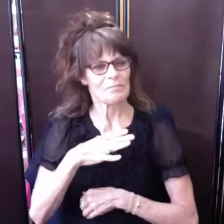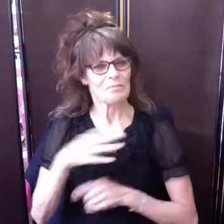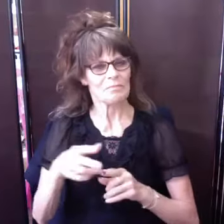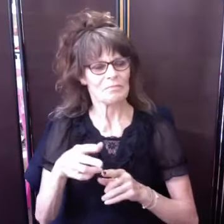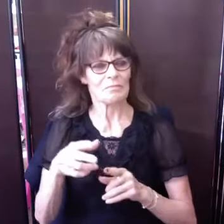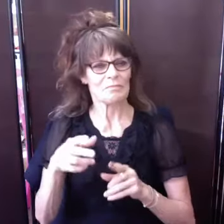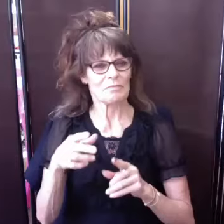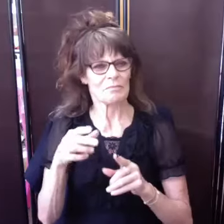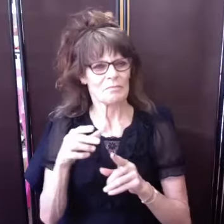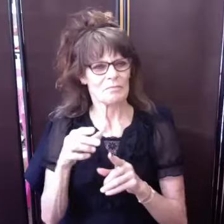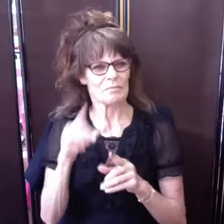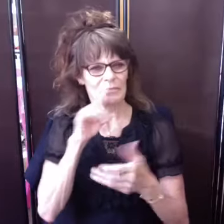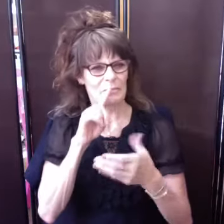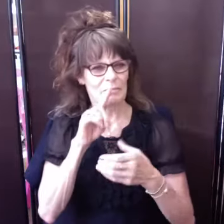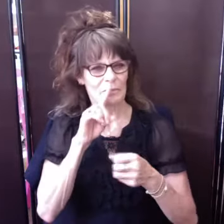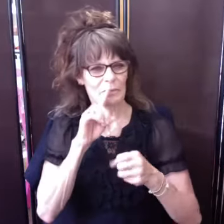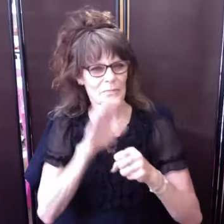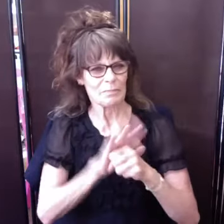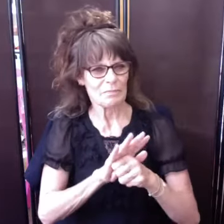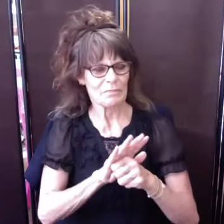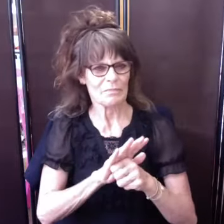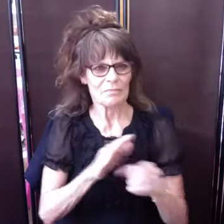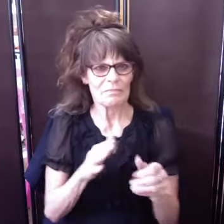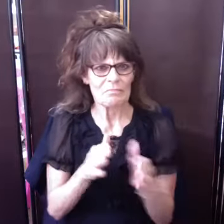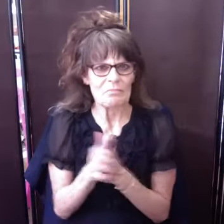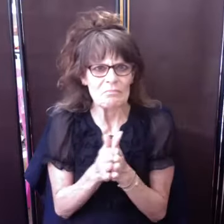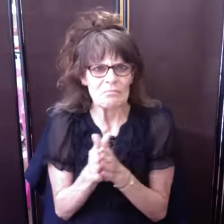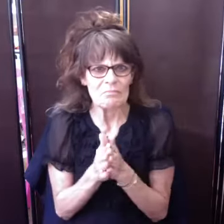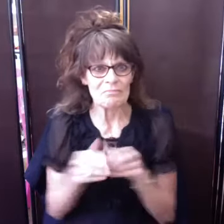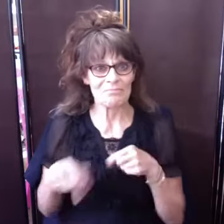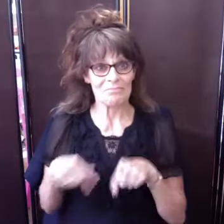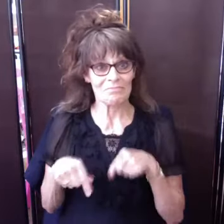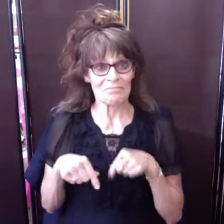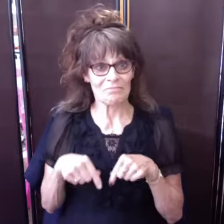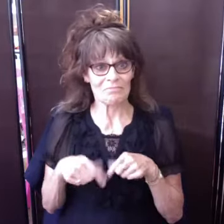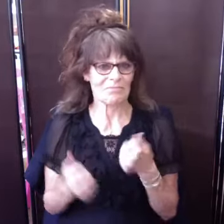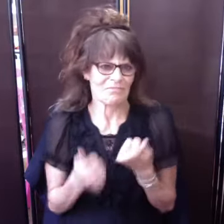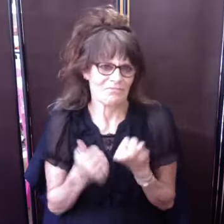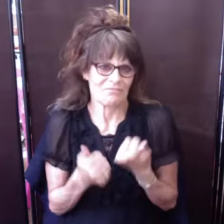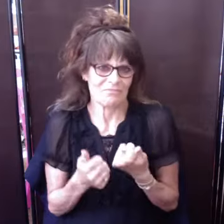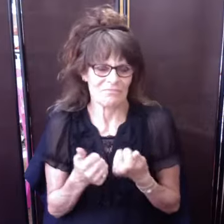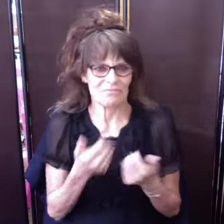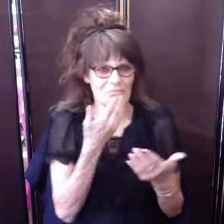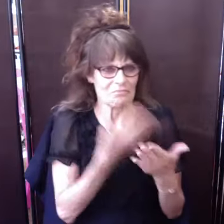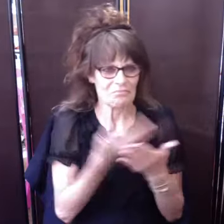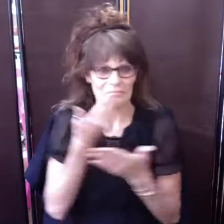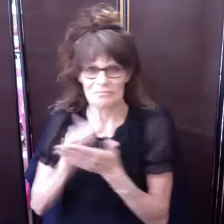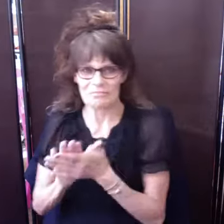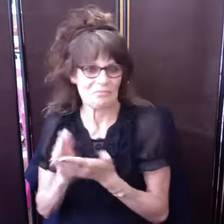there, I mean, think about that, anxiously awaiting. I mean, you could take that in a good way or you could take that in a bad way. We are anxiously awaiting,